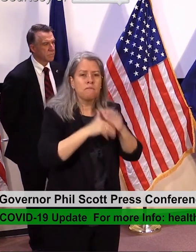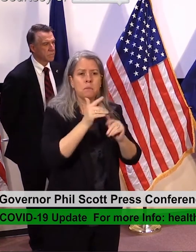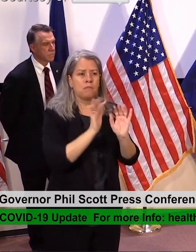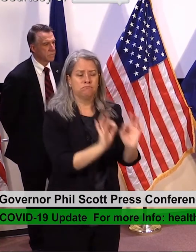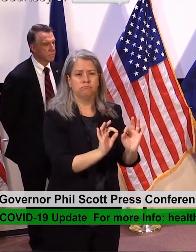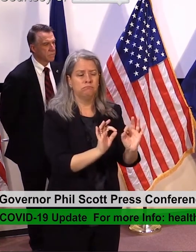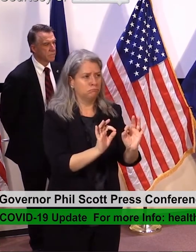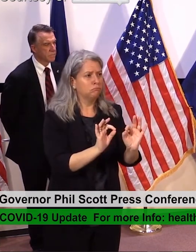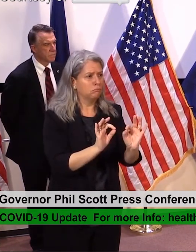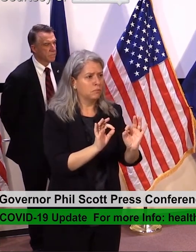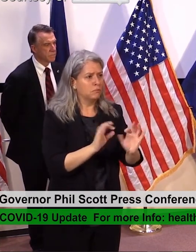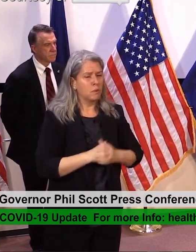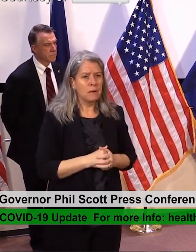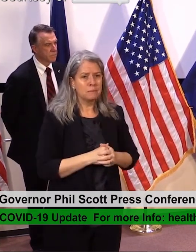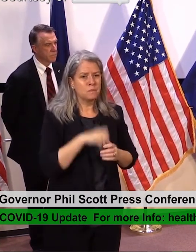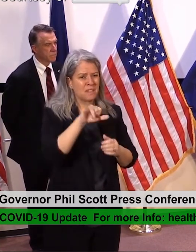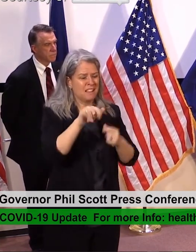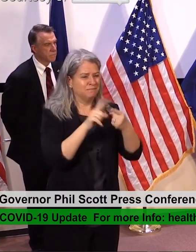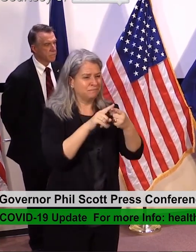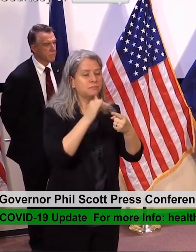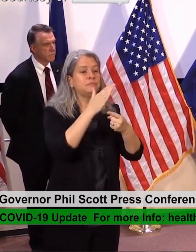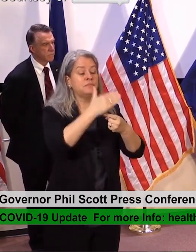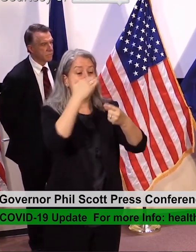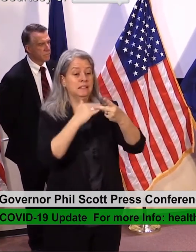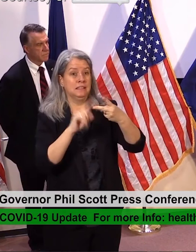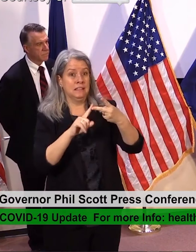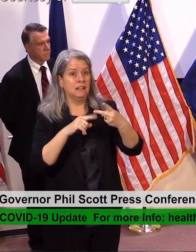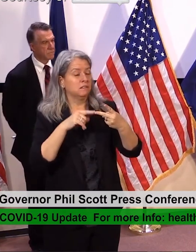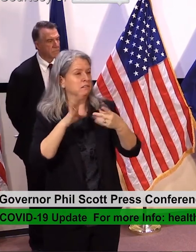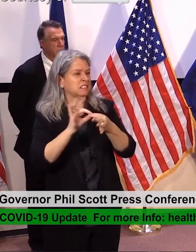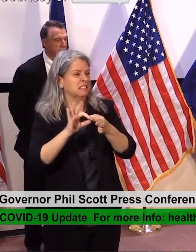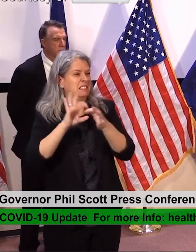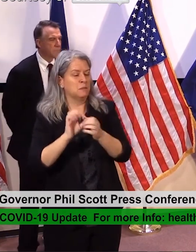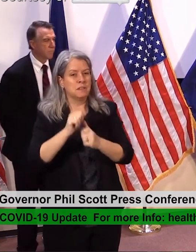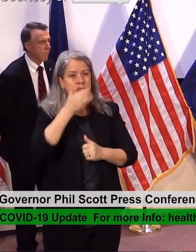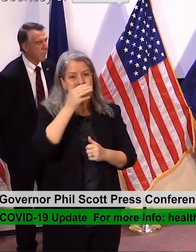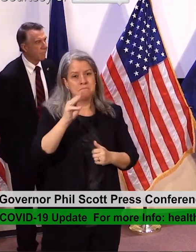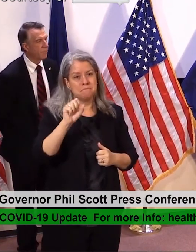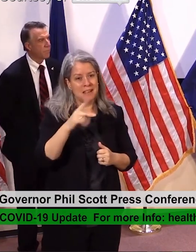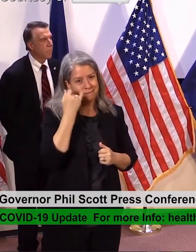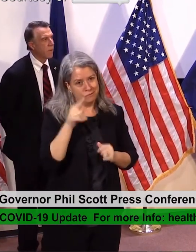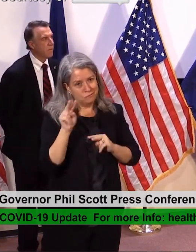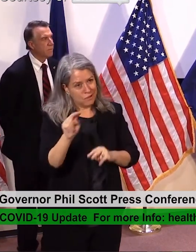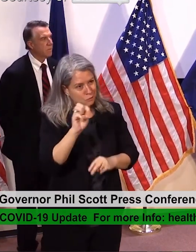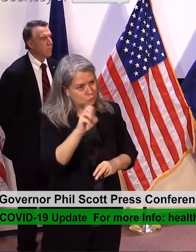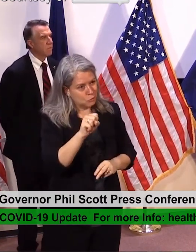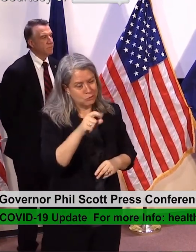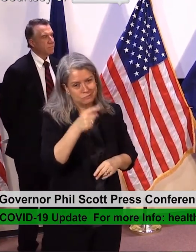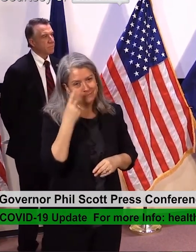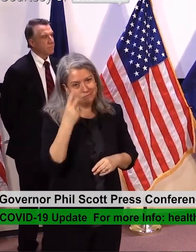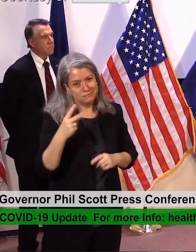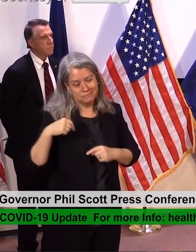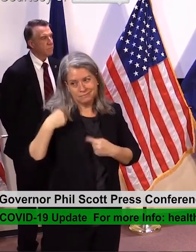My final comment is just going to be about masks. Because anyone who's been paying attention to the news in the